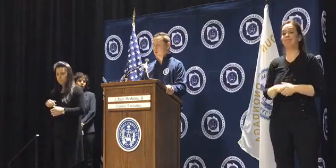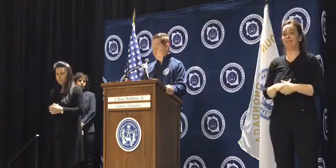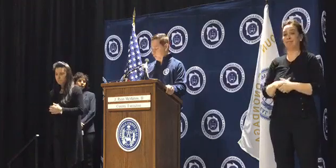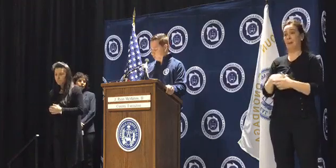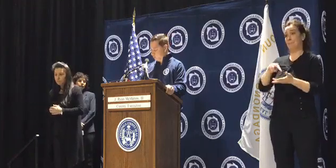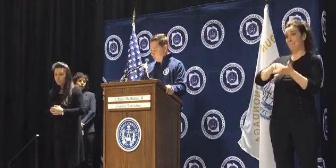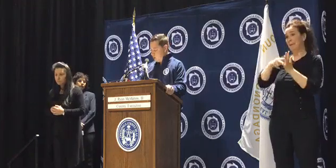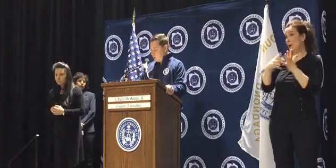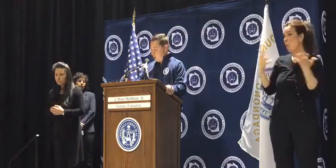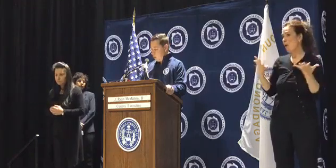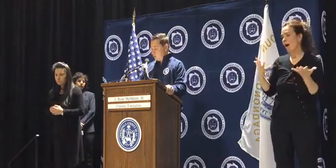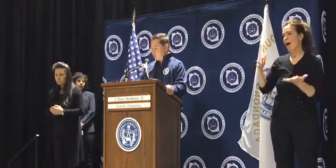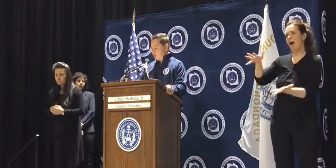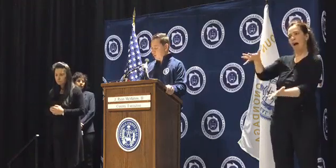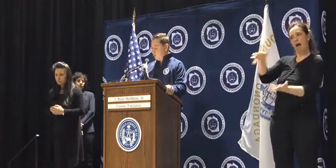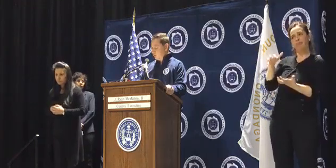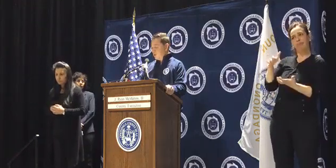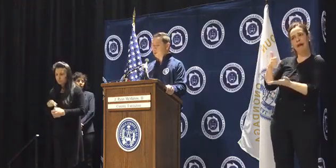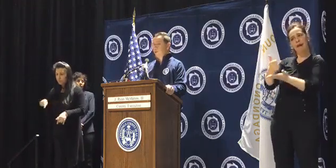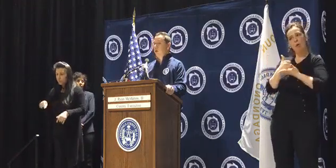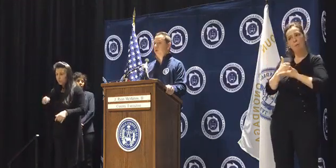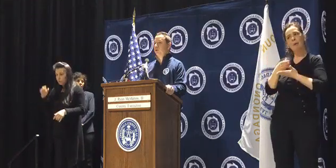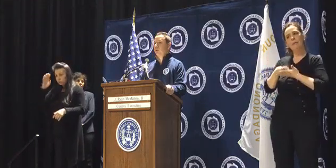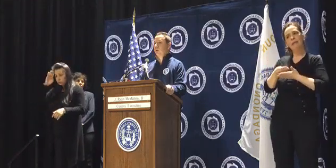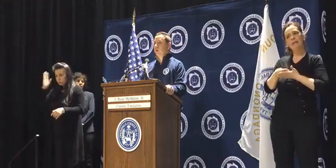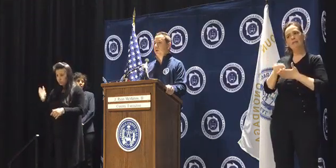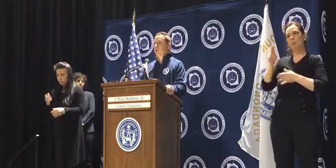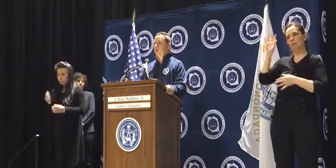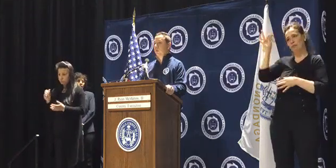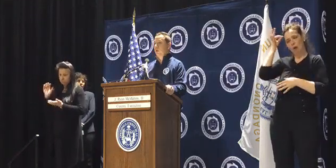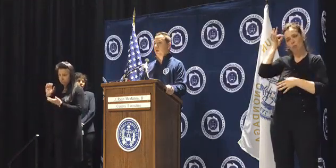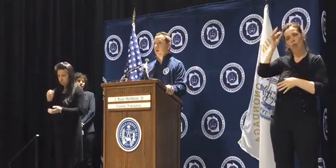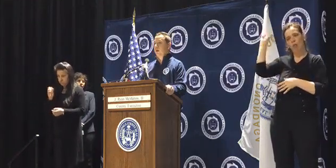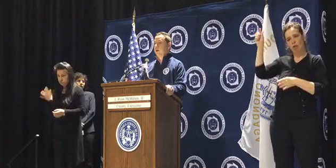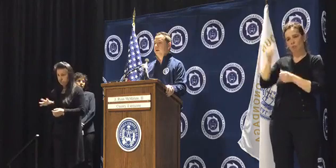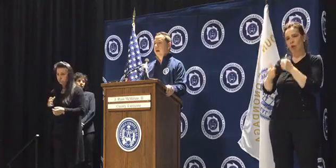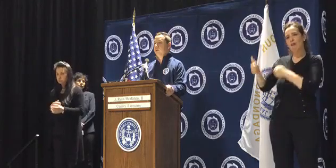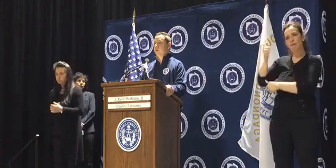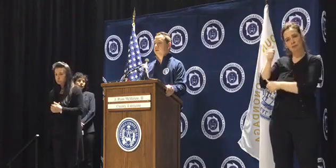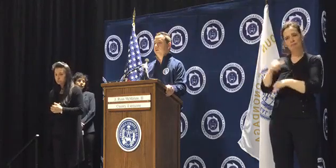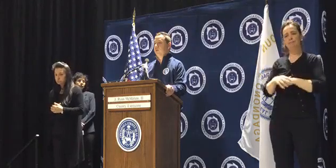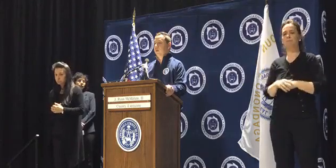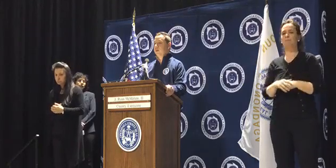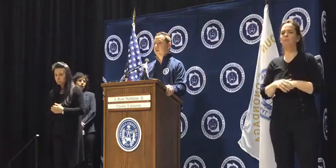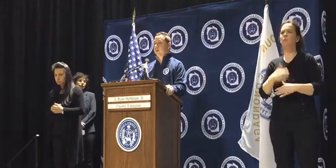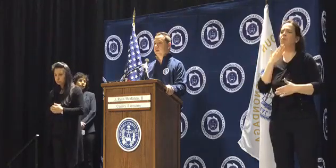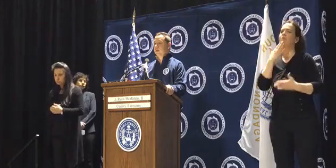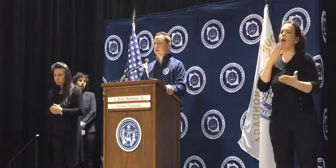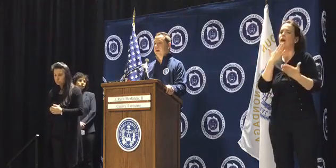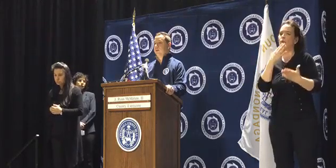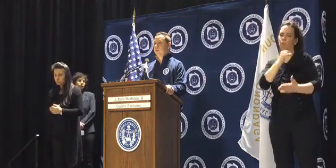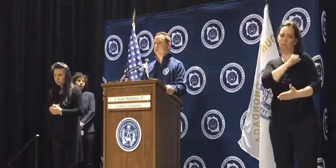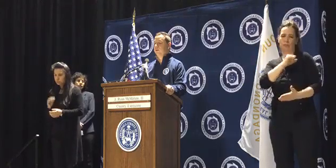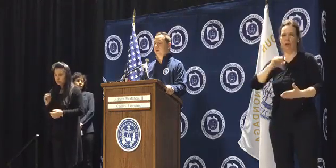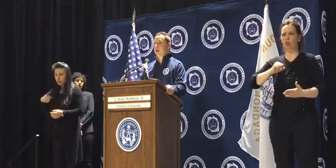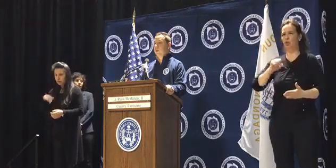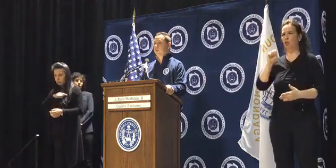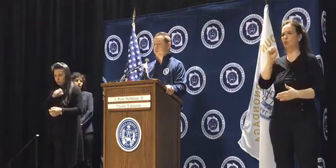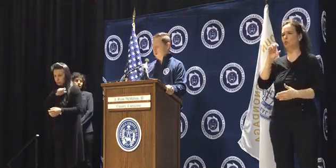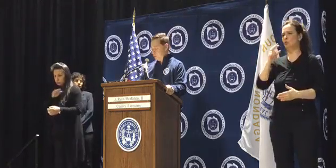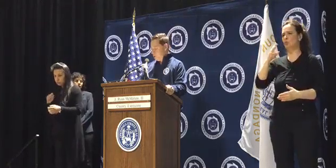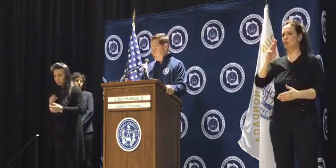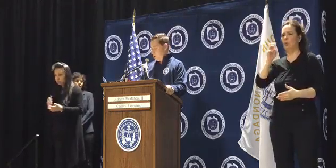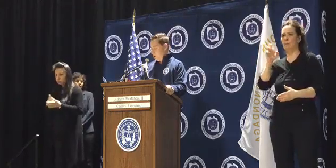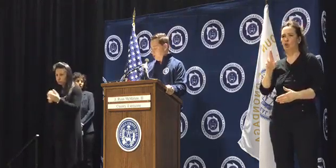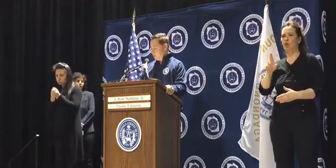through local governments. I want to specifically thank Senator Schumer for his advocacy for this, and in addition, his advocacy for